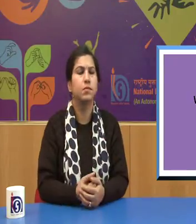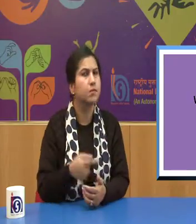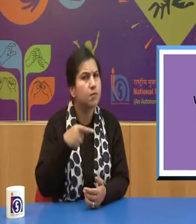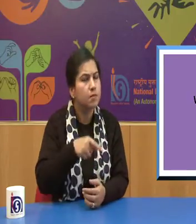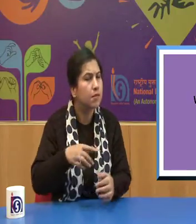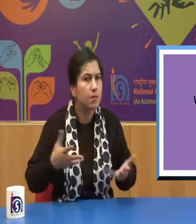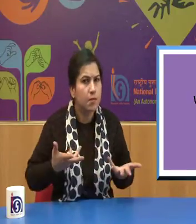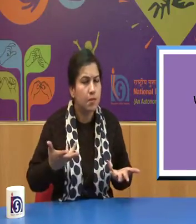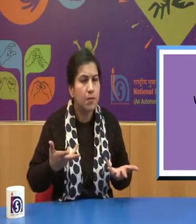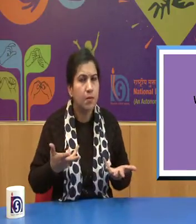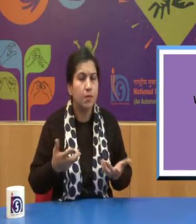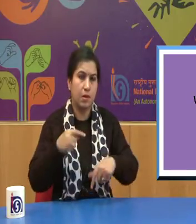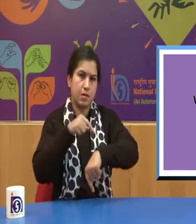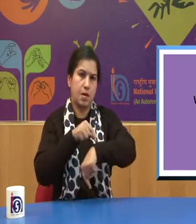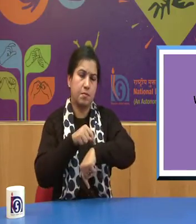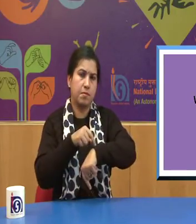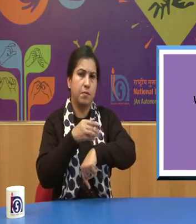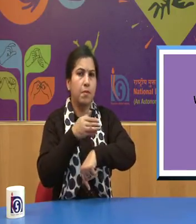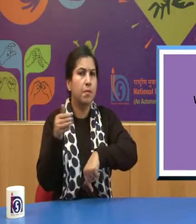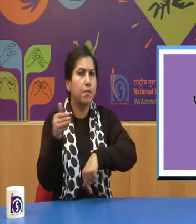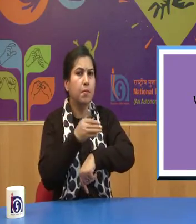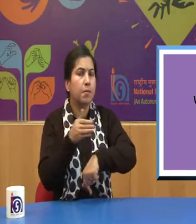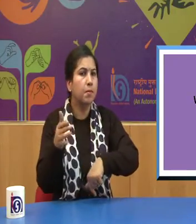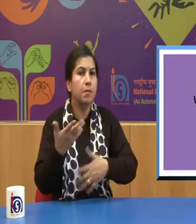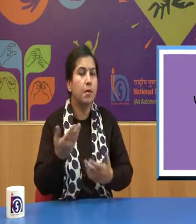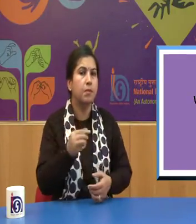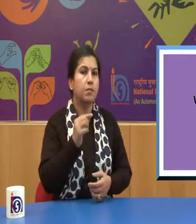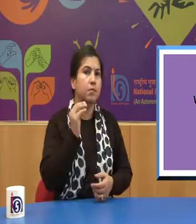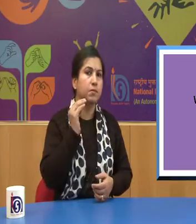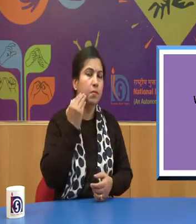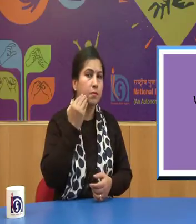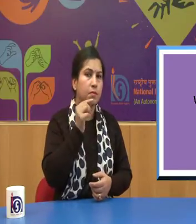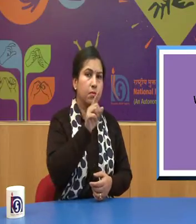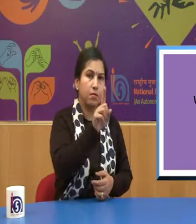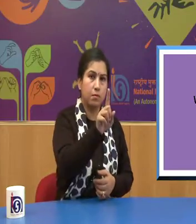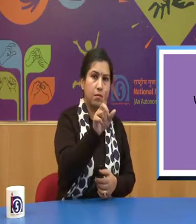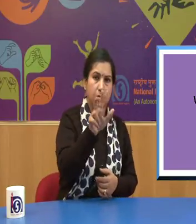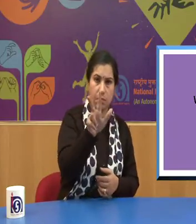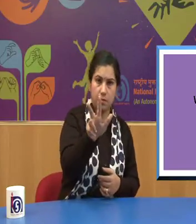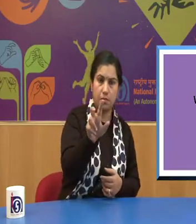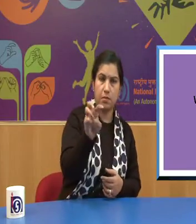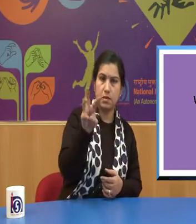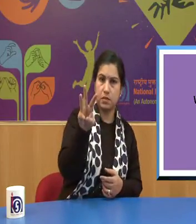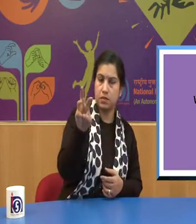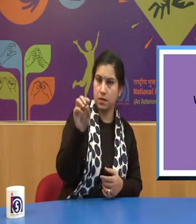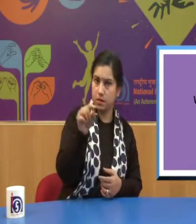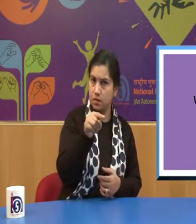Wahhabi movement was during the time period from the year 1830 till the